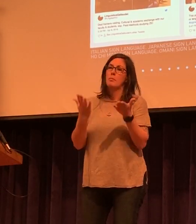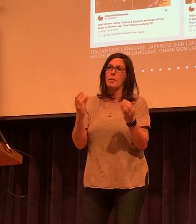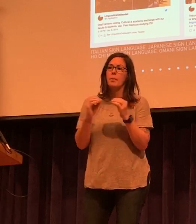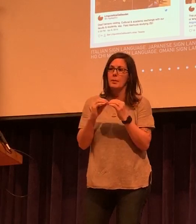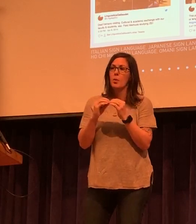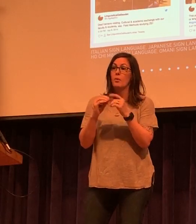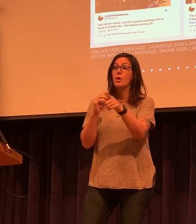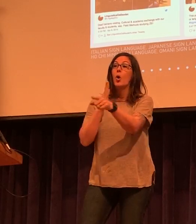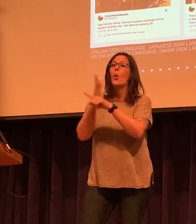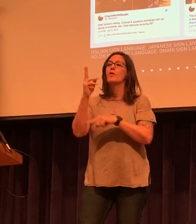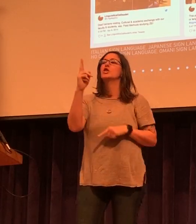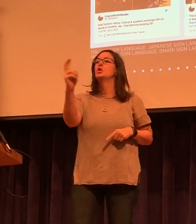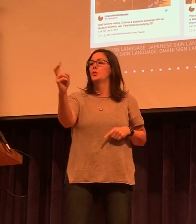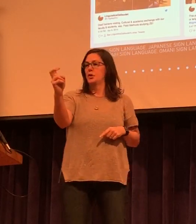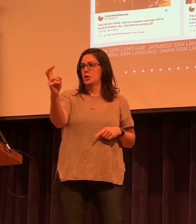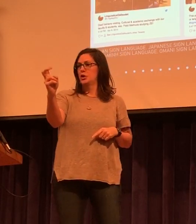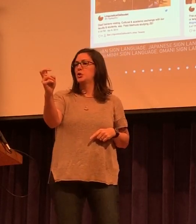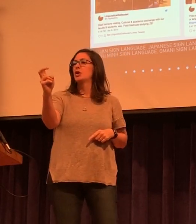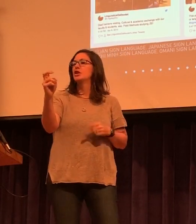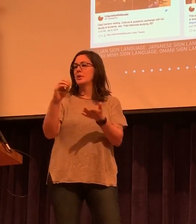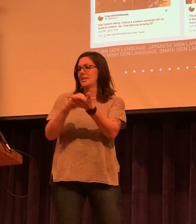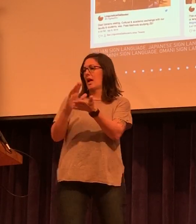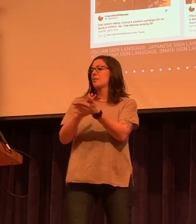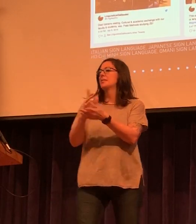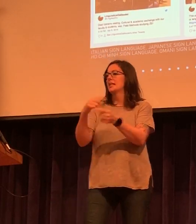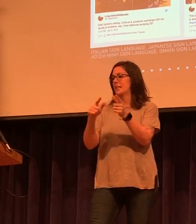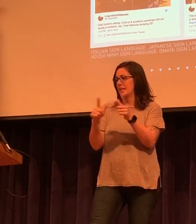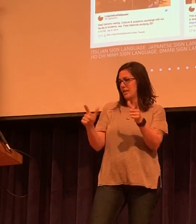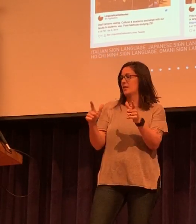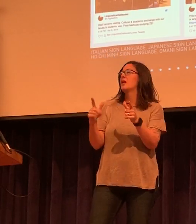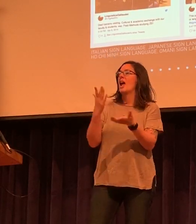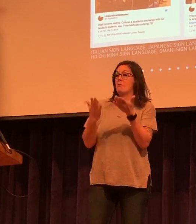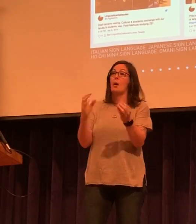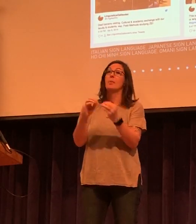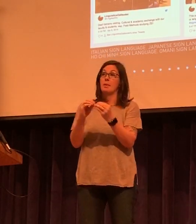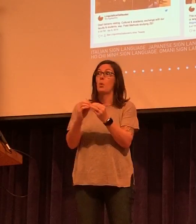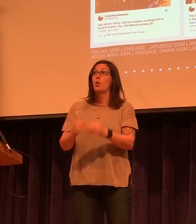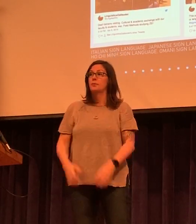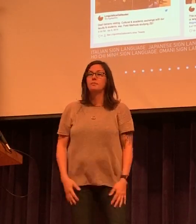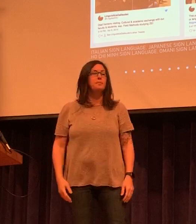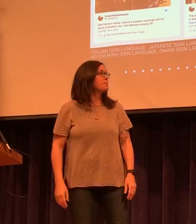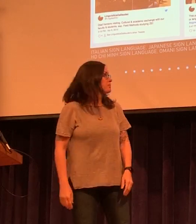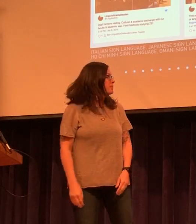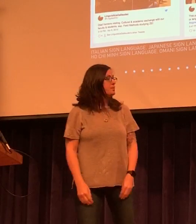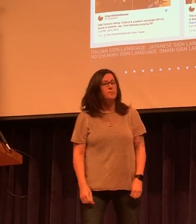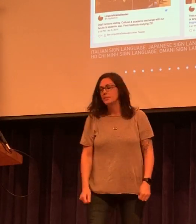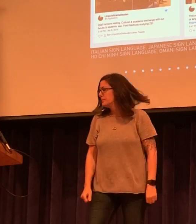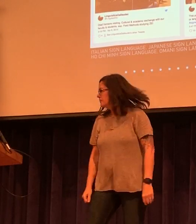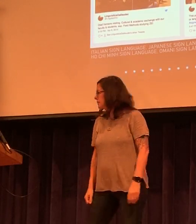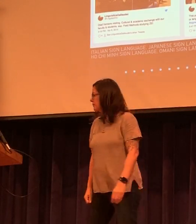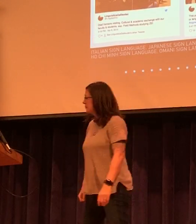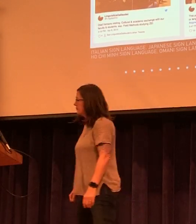There are over 200 documented sign languages that exist worldwide, perhaps